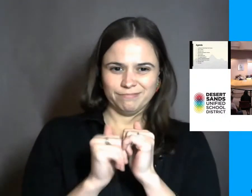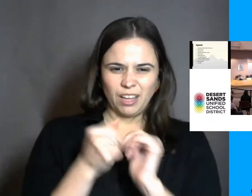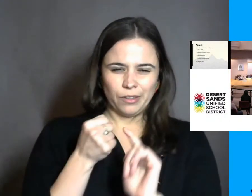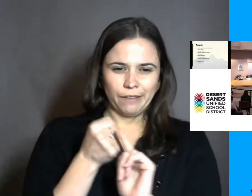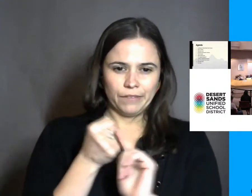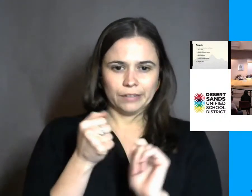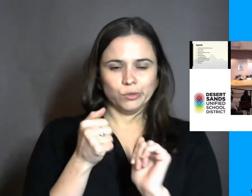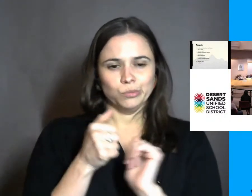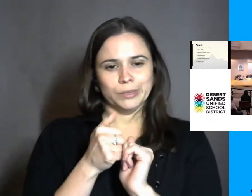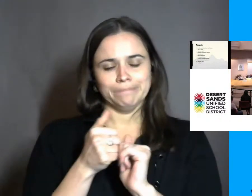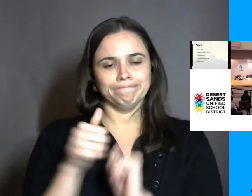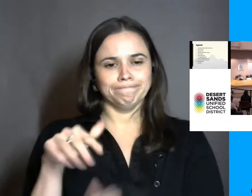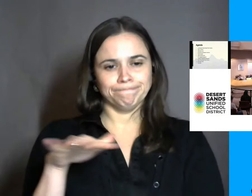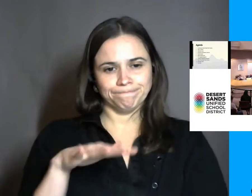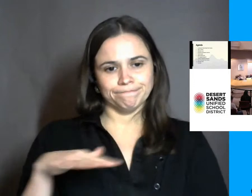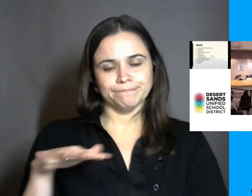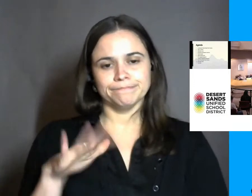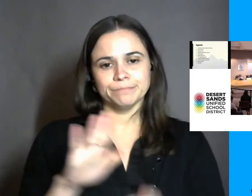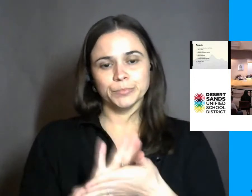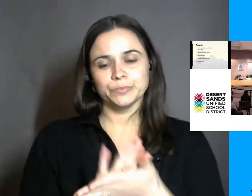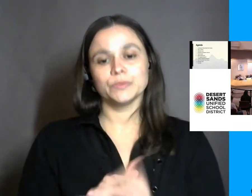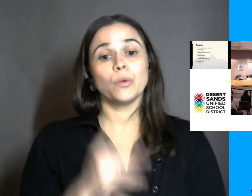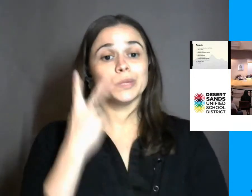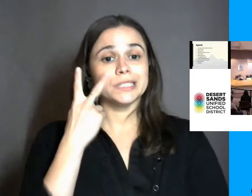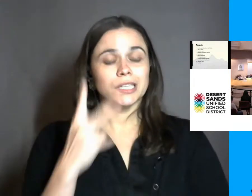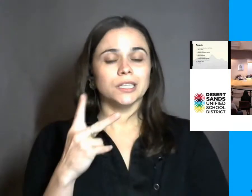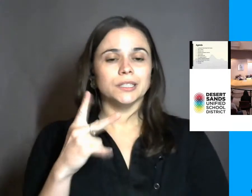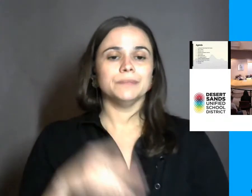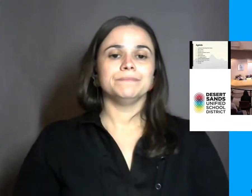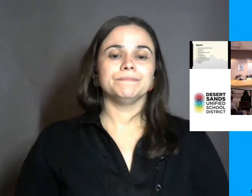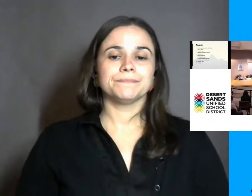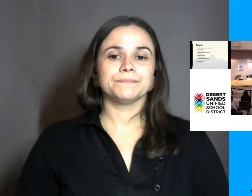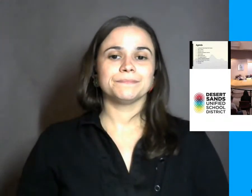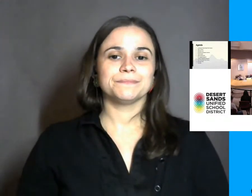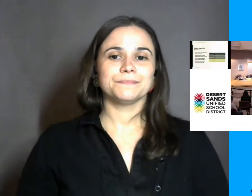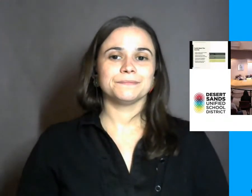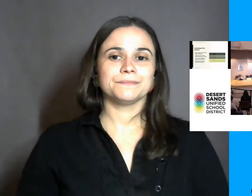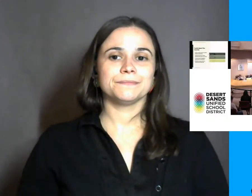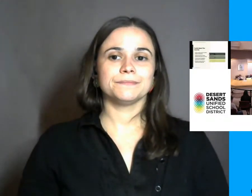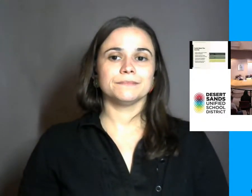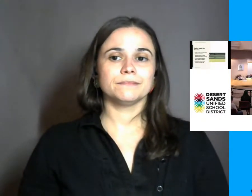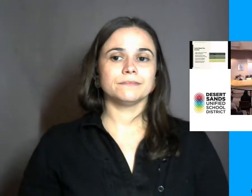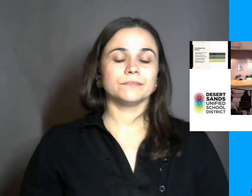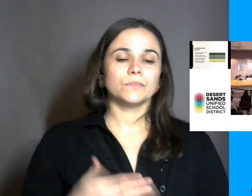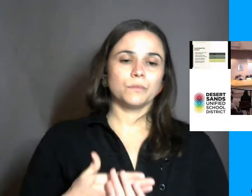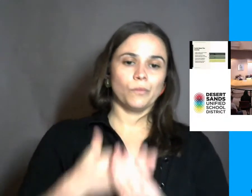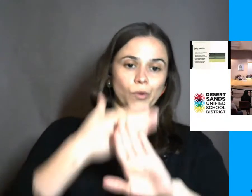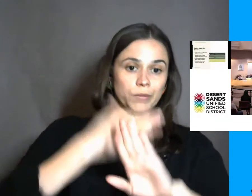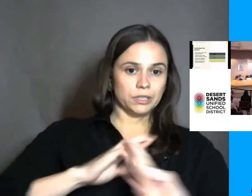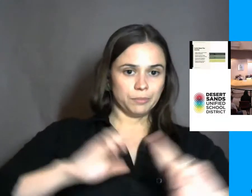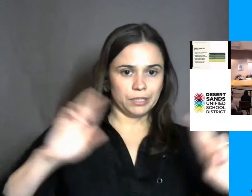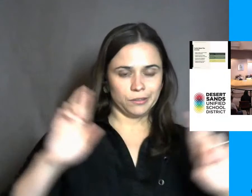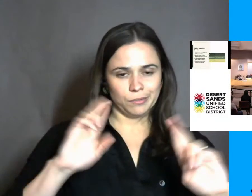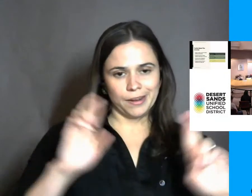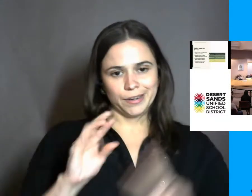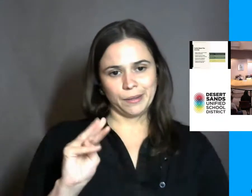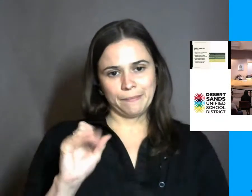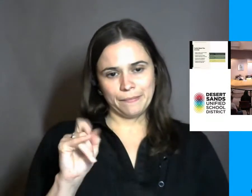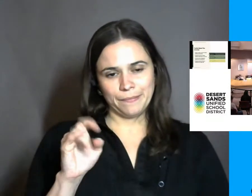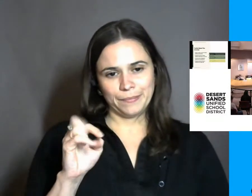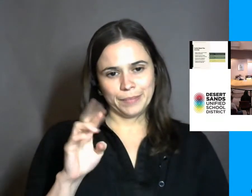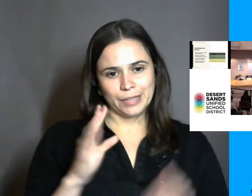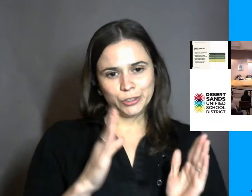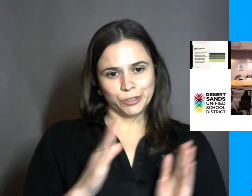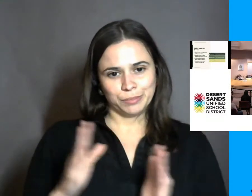some preliminary school site master plans as well. So just a quick overview of what really